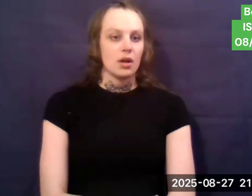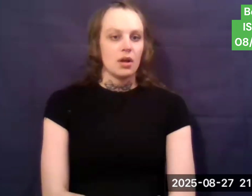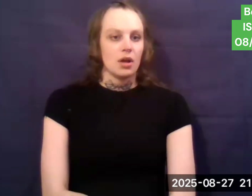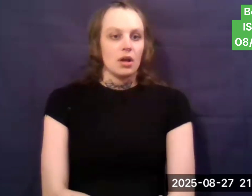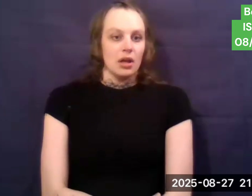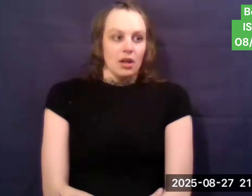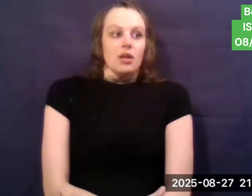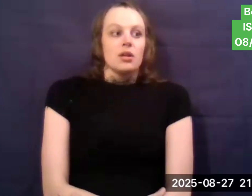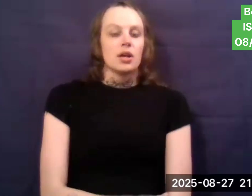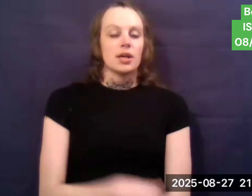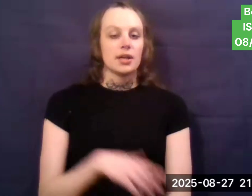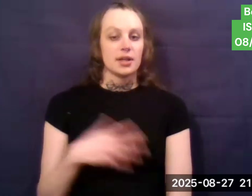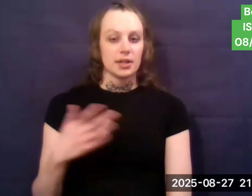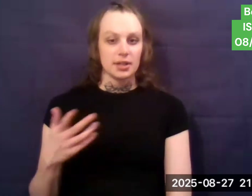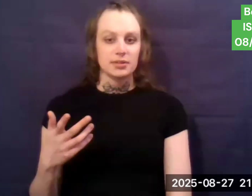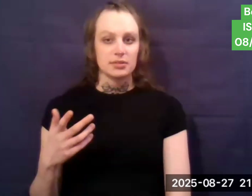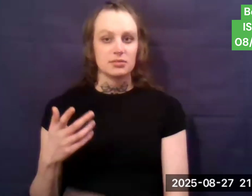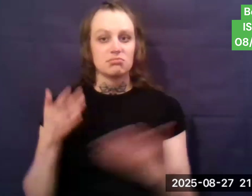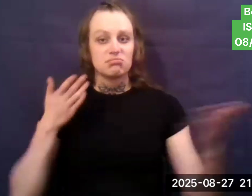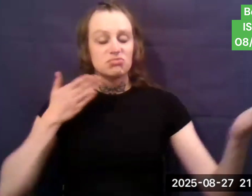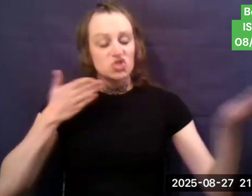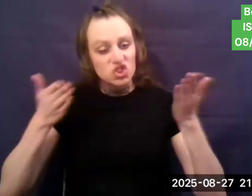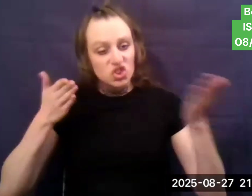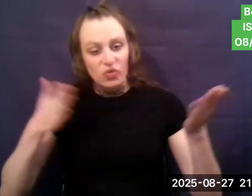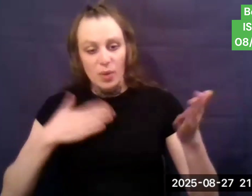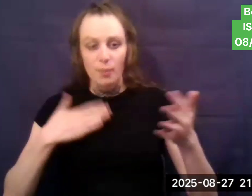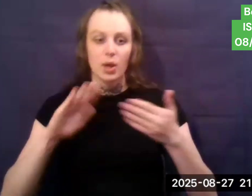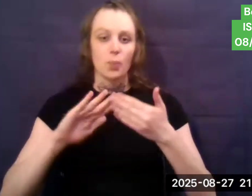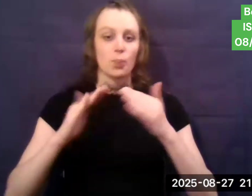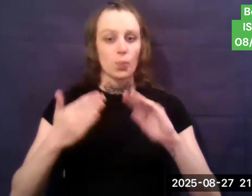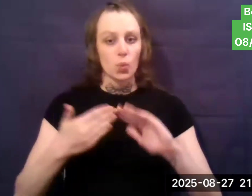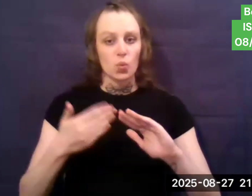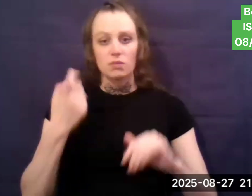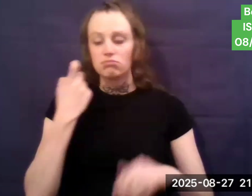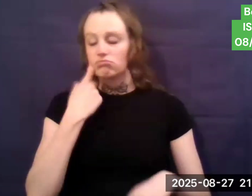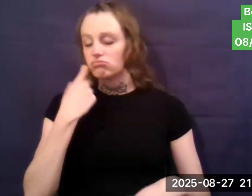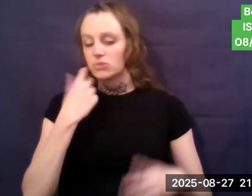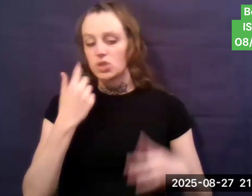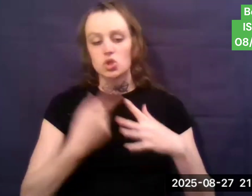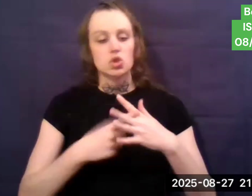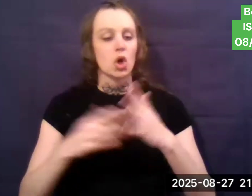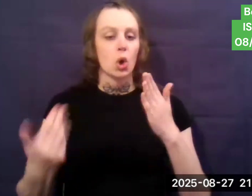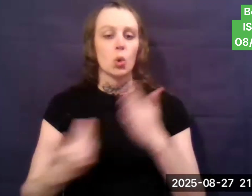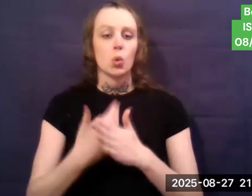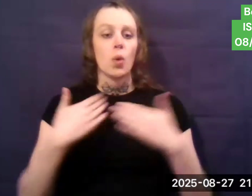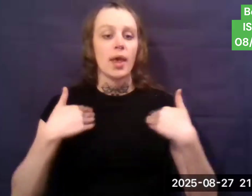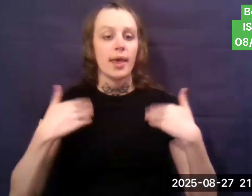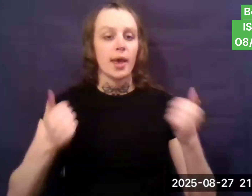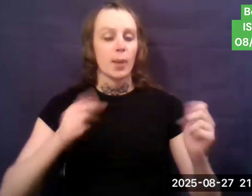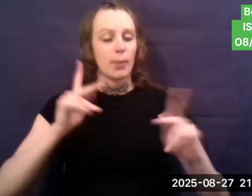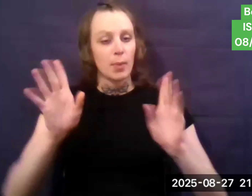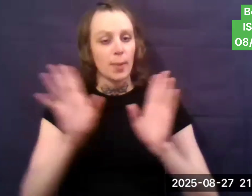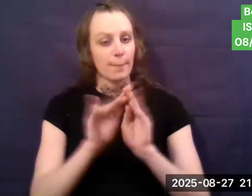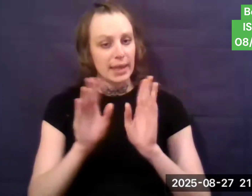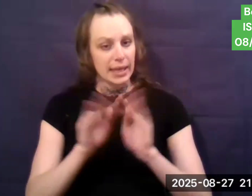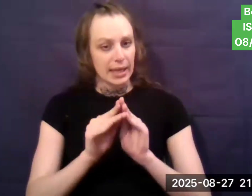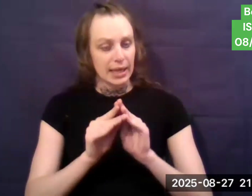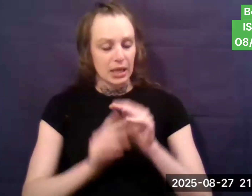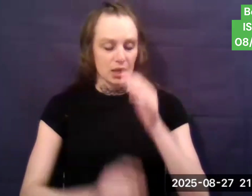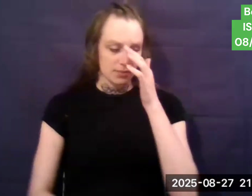just, doing service work in my community. We just started a new young people's meeting in my community, something that has